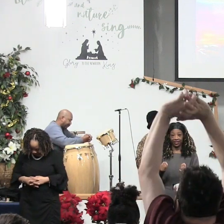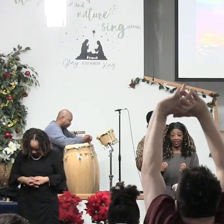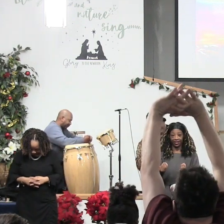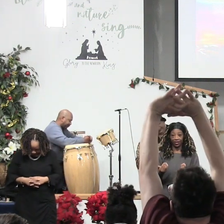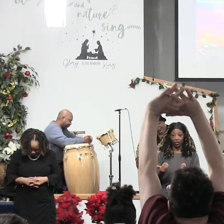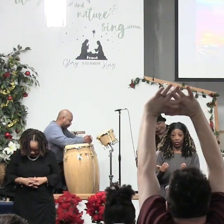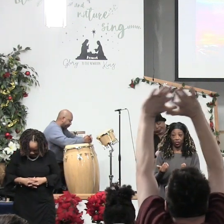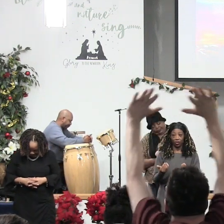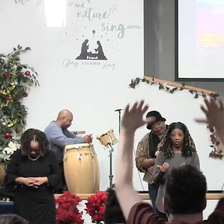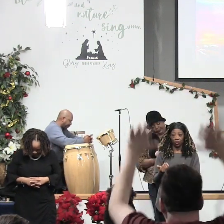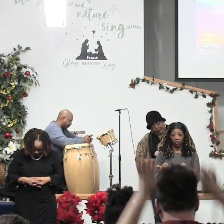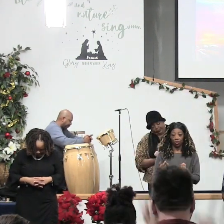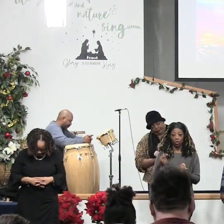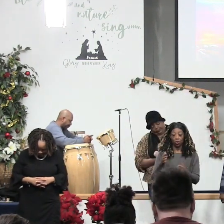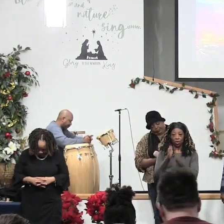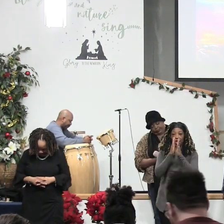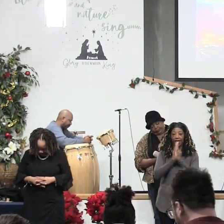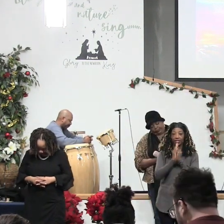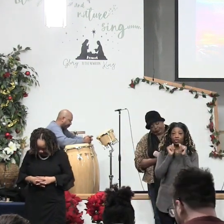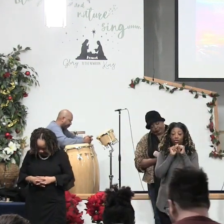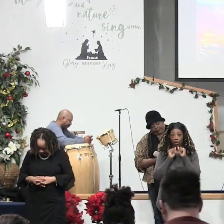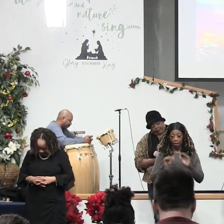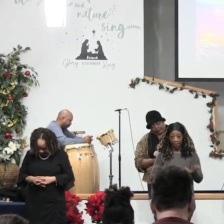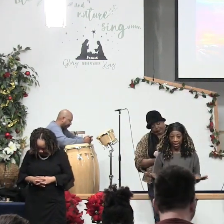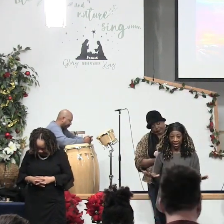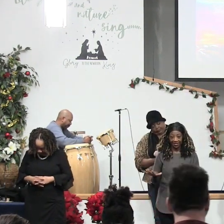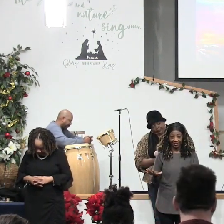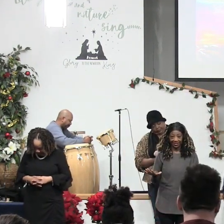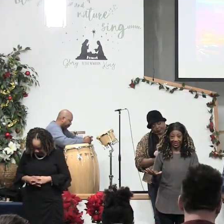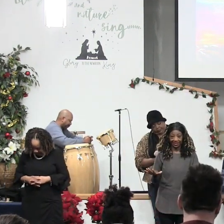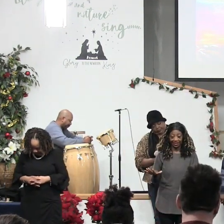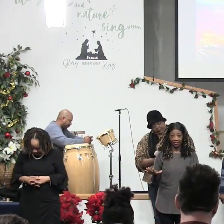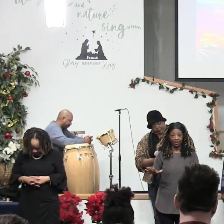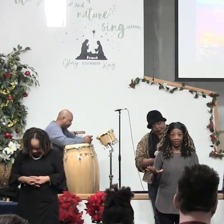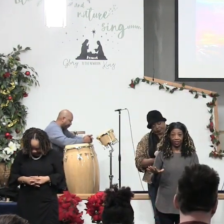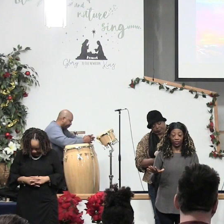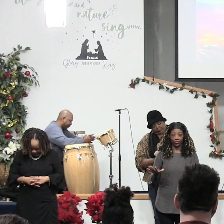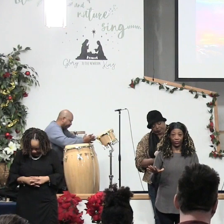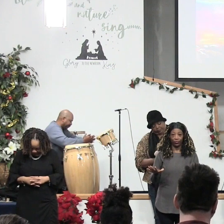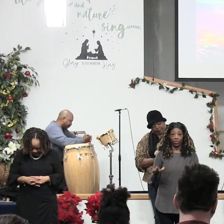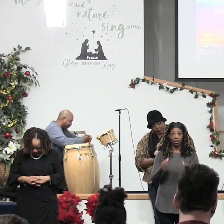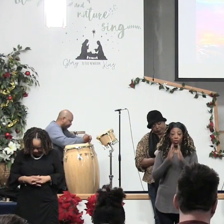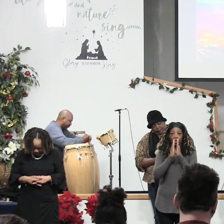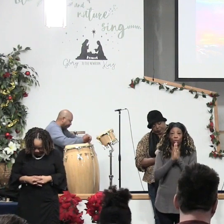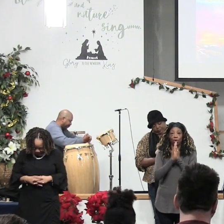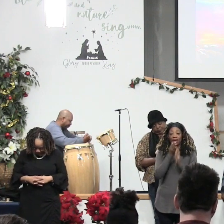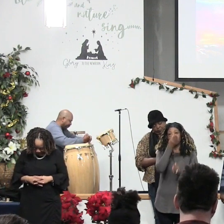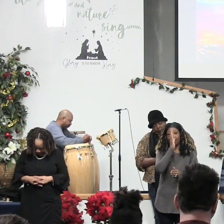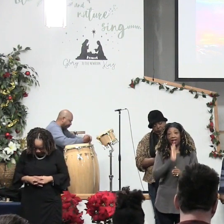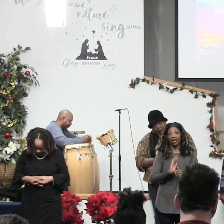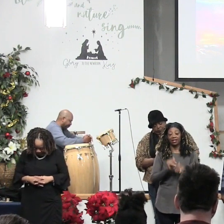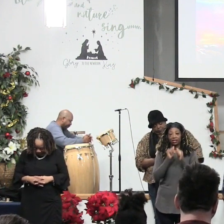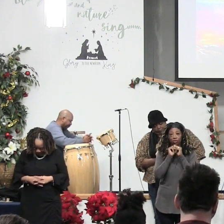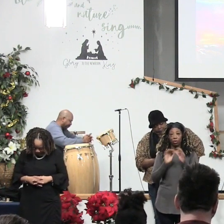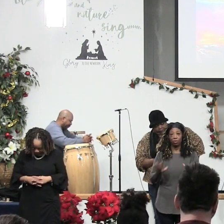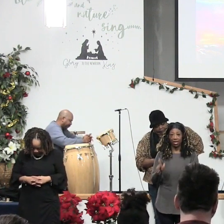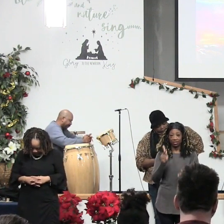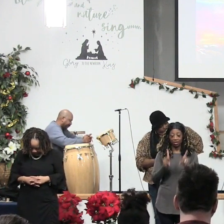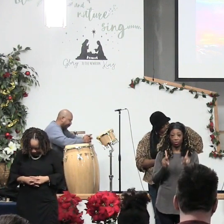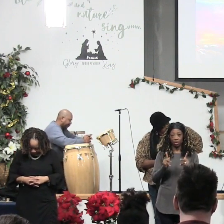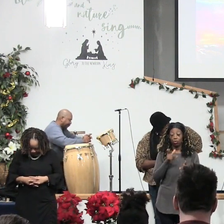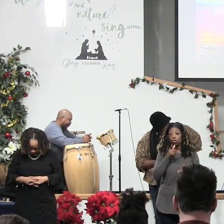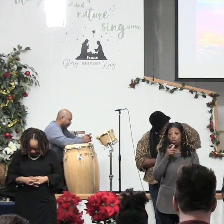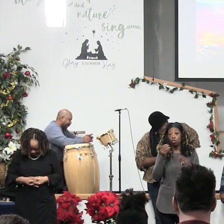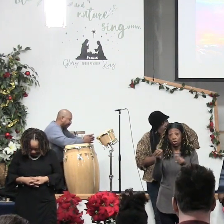Father. We ask that you bless us 60 or 100-fold. Pray, my Heavenly Father, that you bless those who have